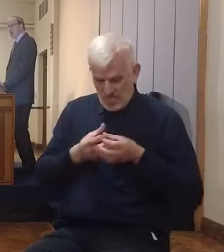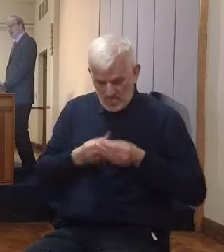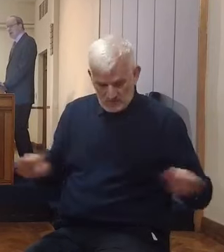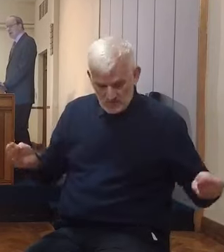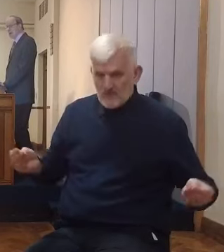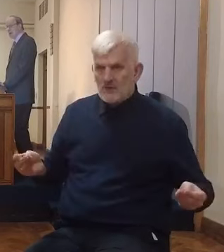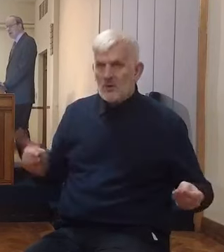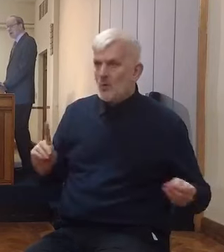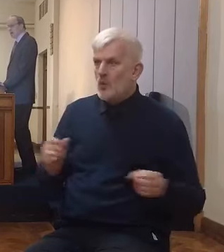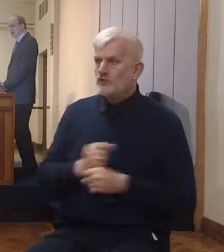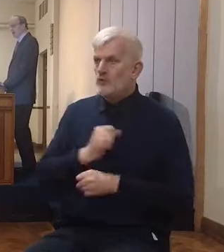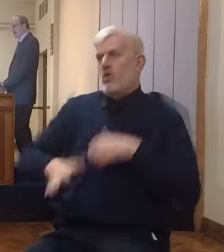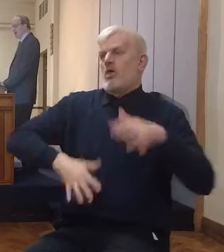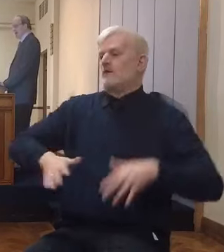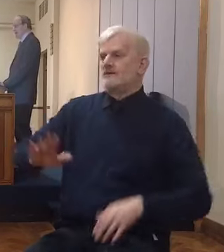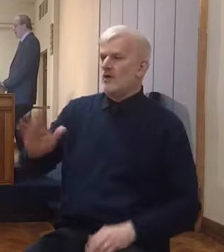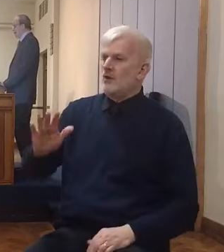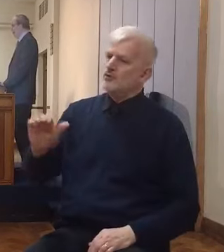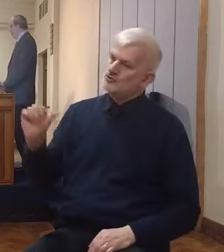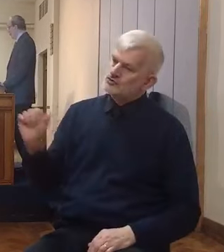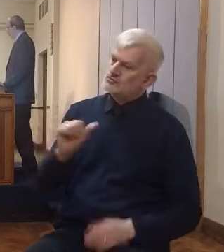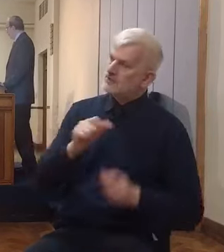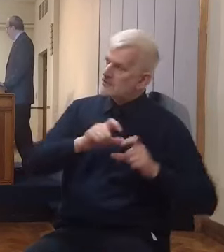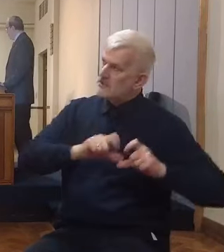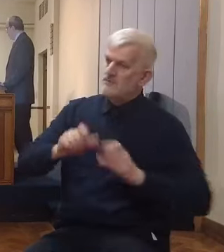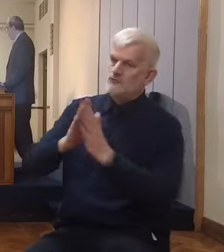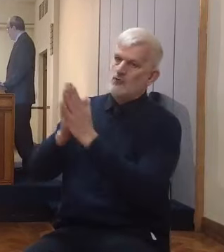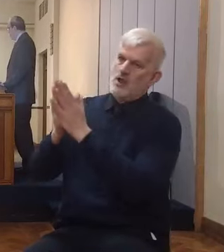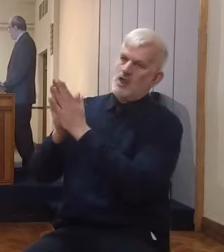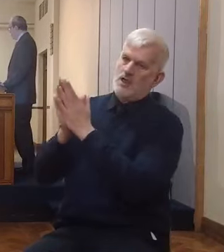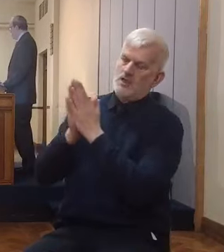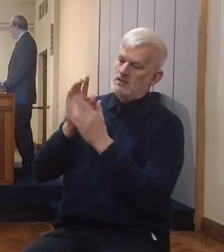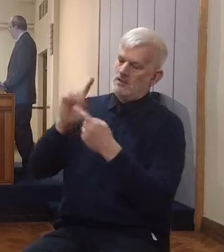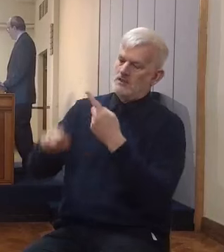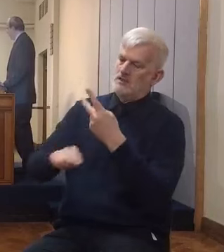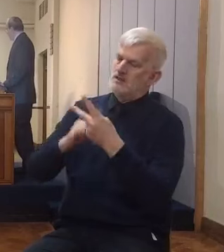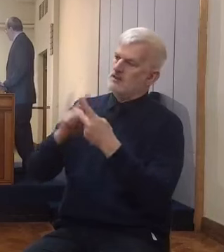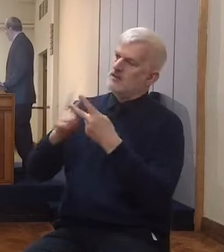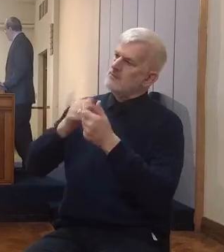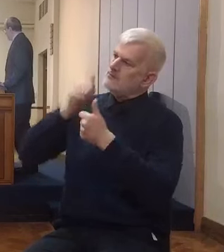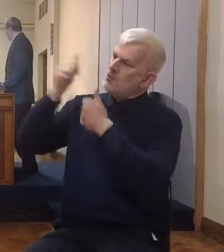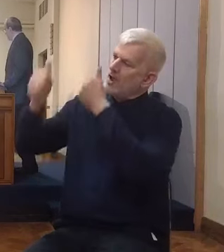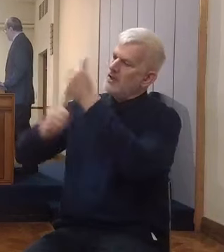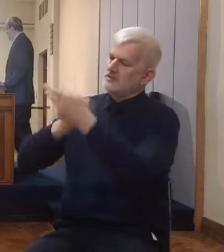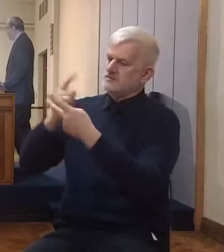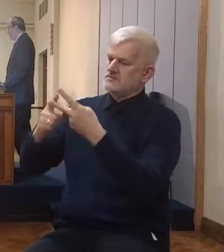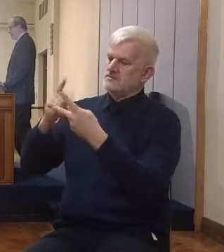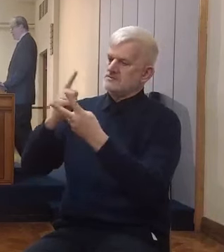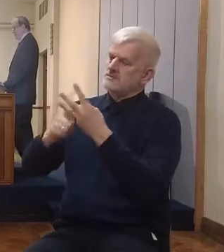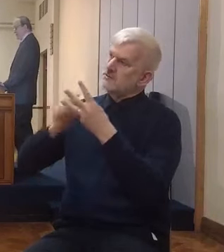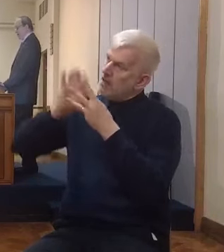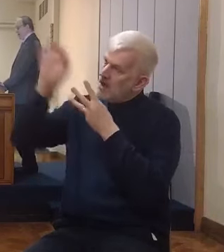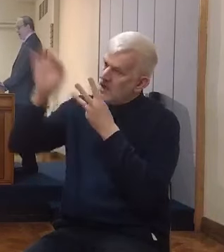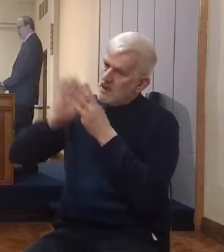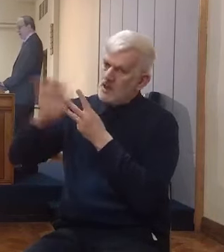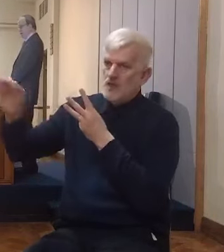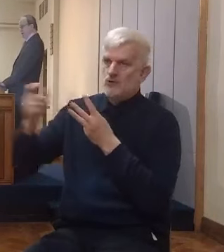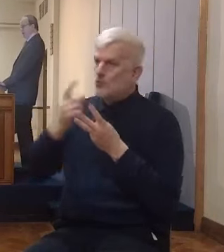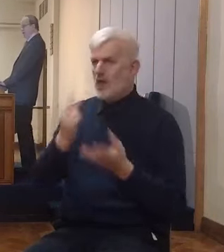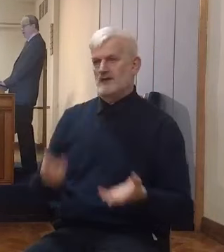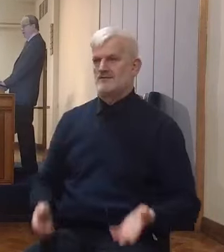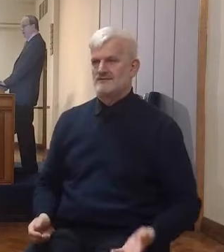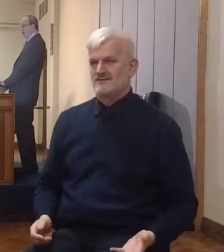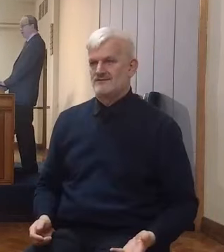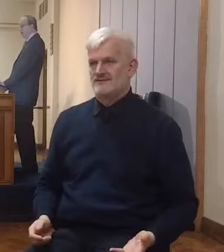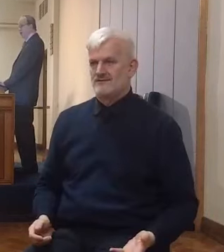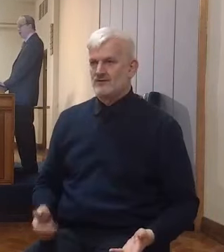can still call upon God. You can still praise him. You can still bring your petitions before him. And so